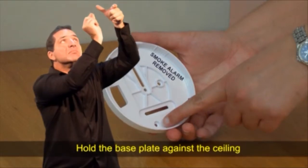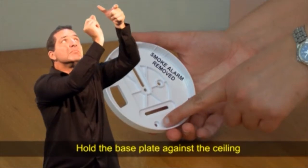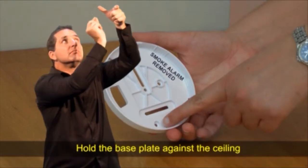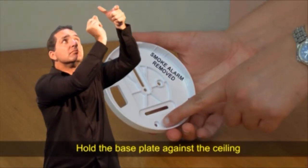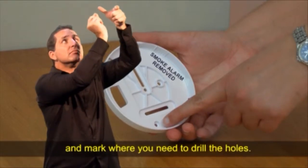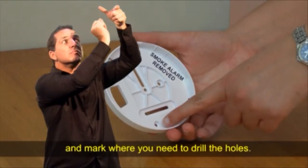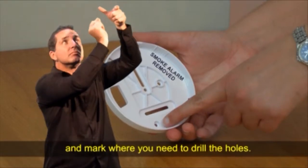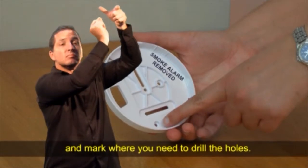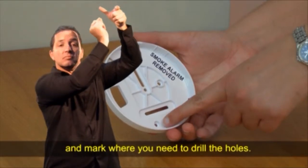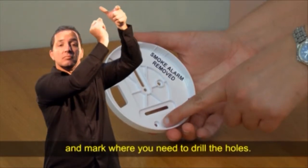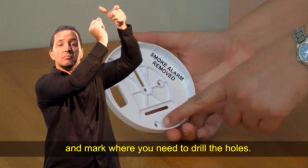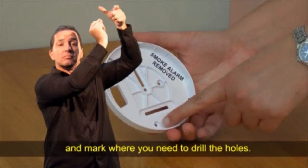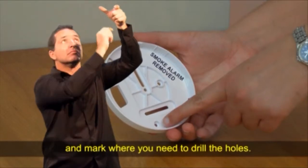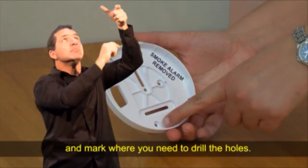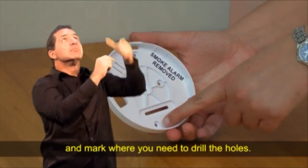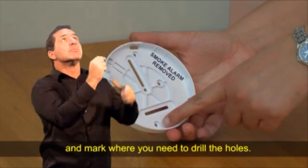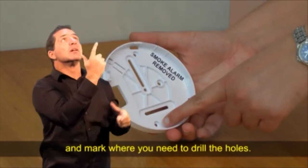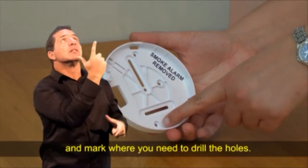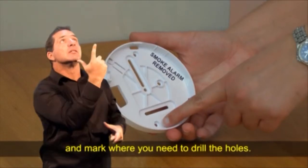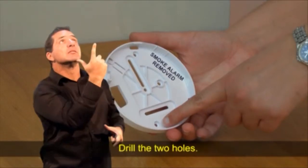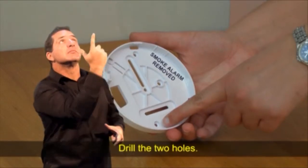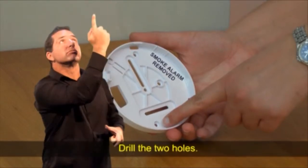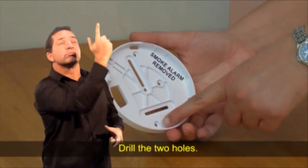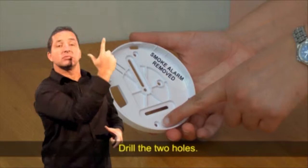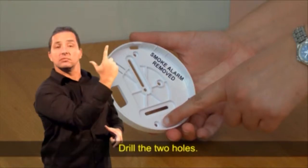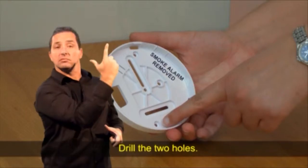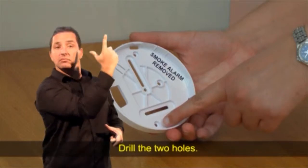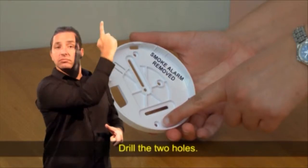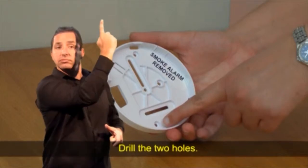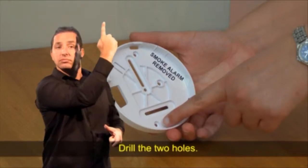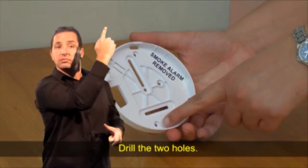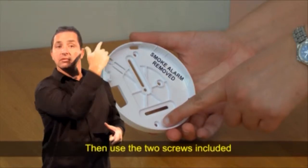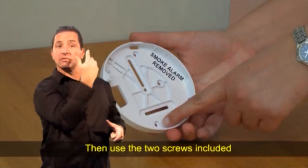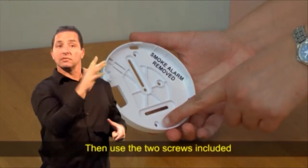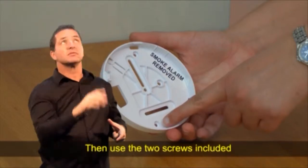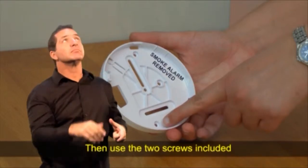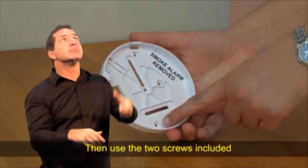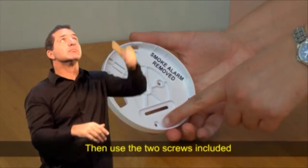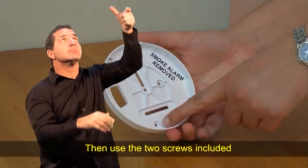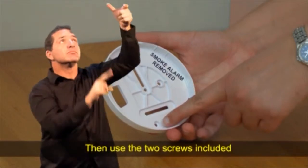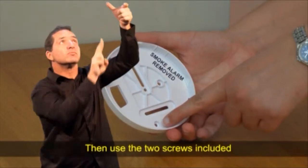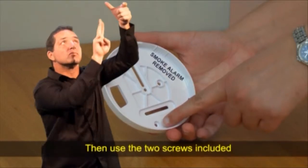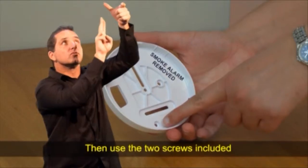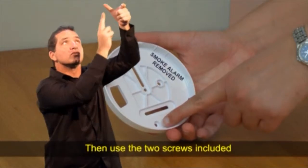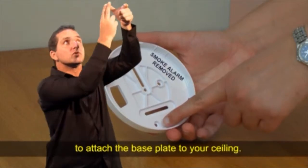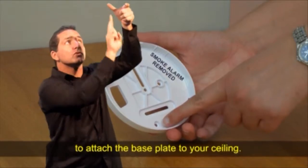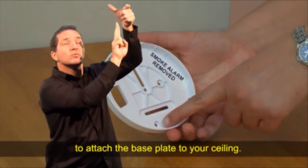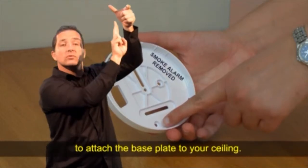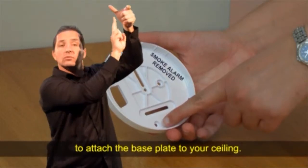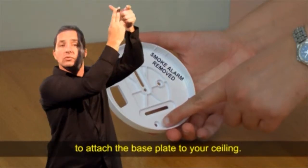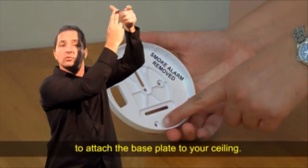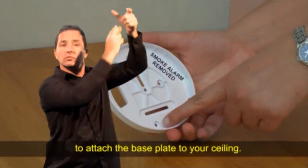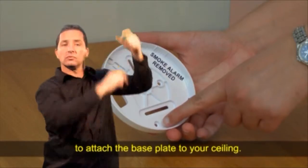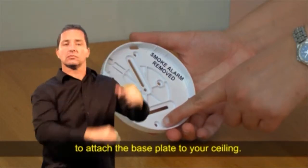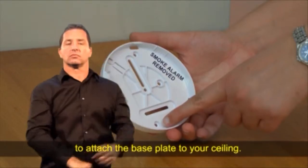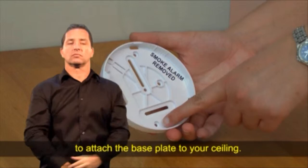plate against the ceiling and mark where you need to drill the holes. Drill the 2 holes, then use the 2 screws included to attach the